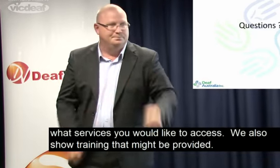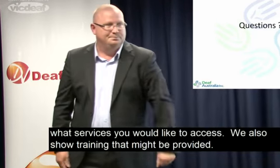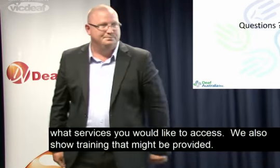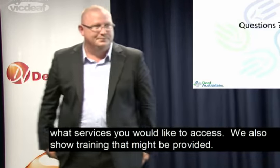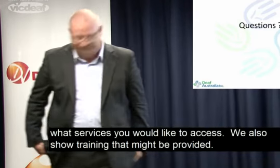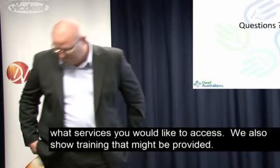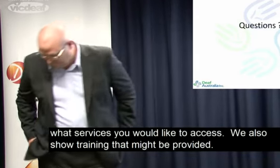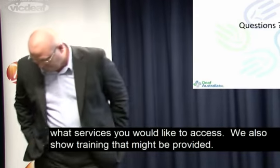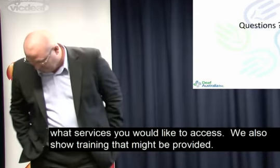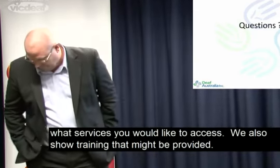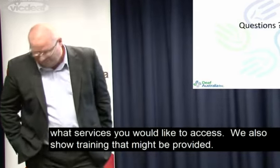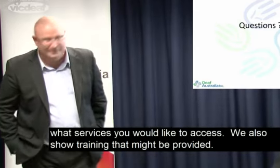Todd just wants to add something. Todd?